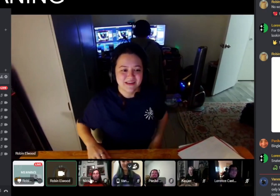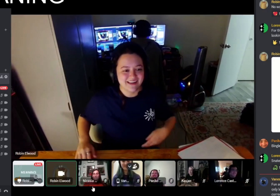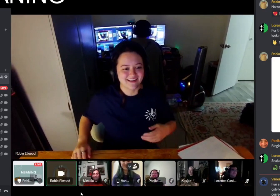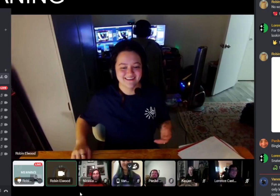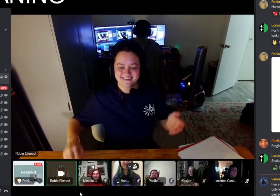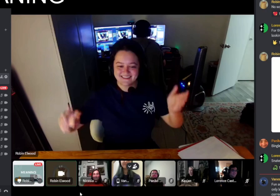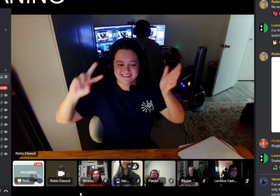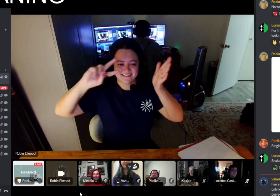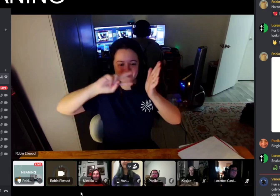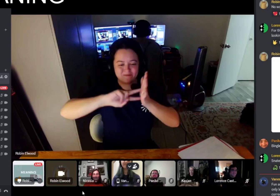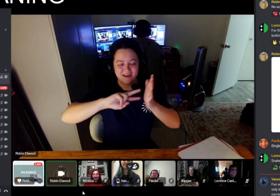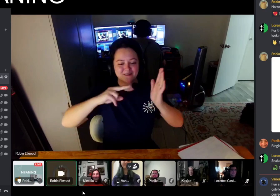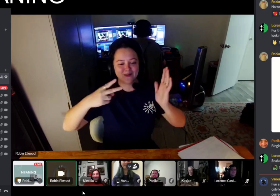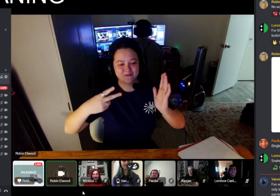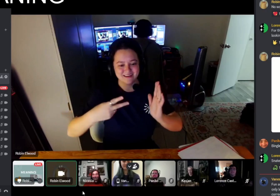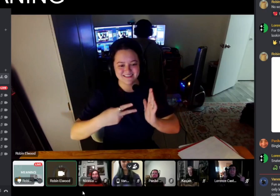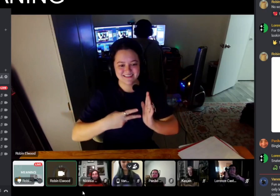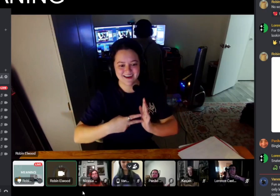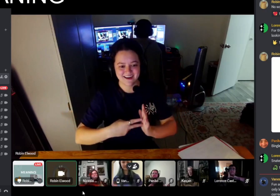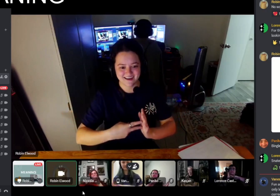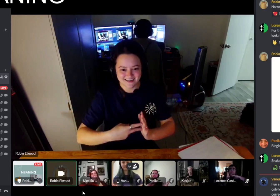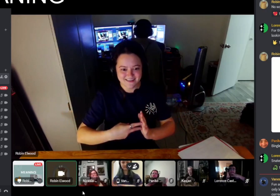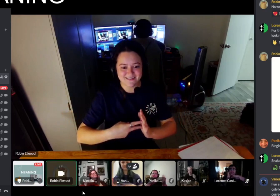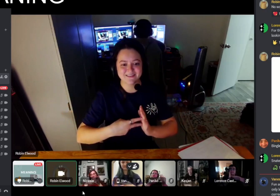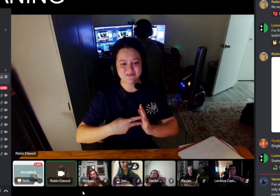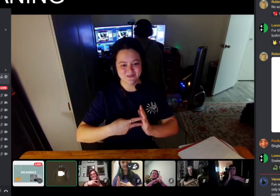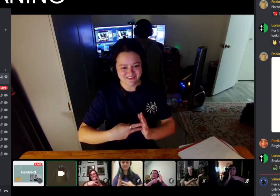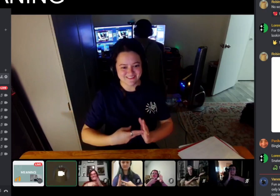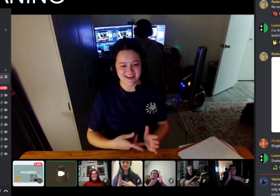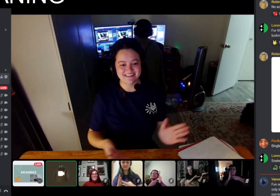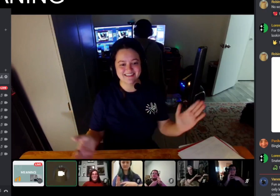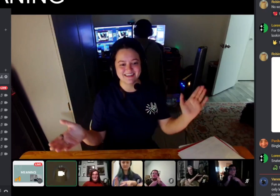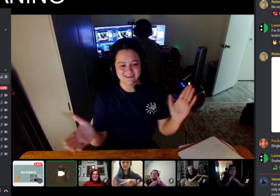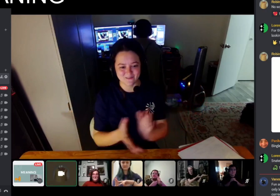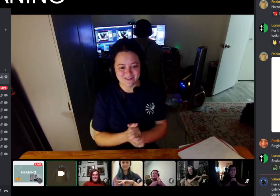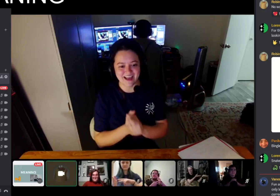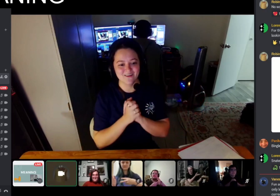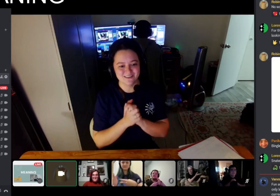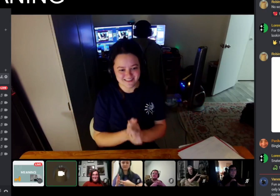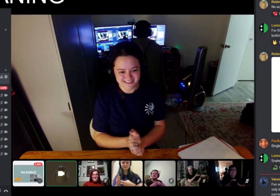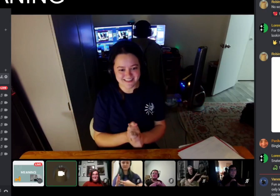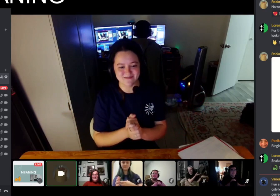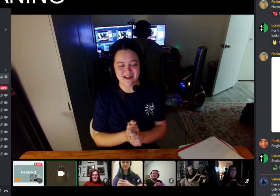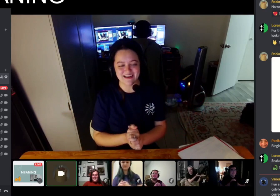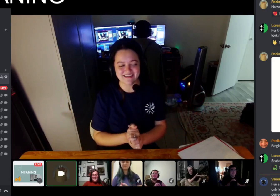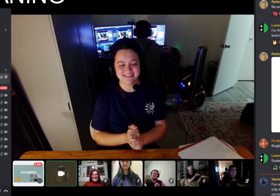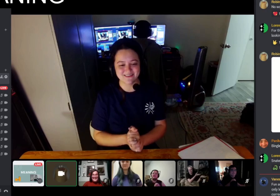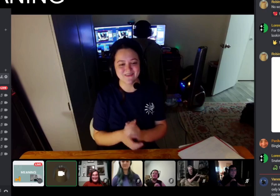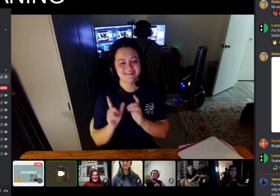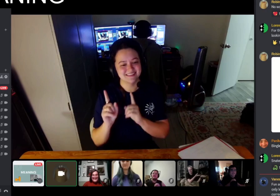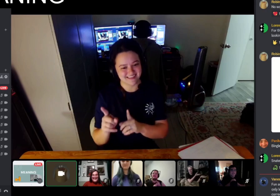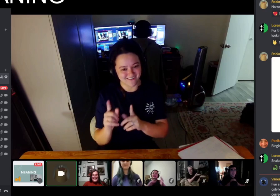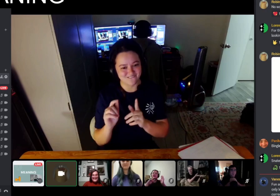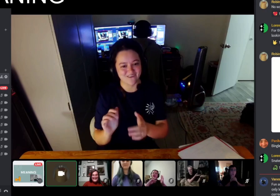Meaning, I went my entire school year last year without teaching my ASL ones that